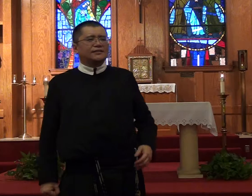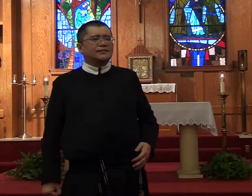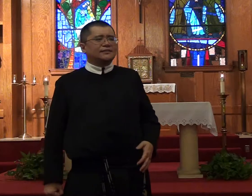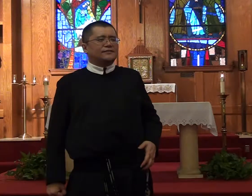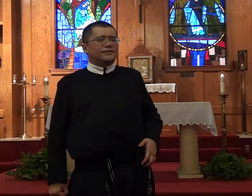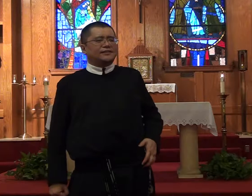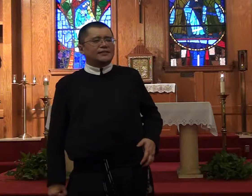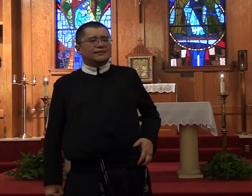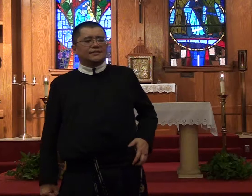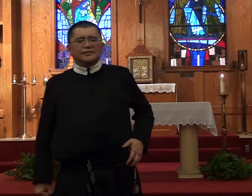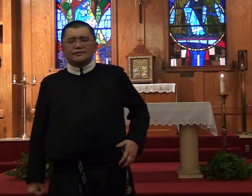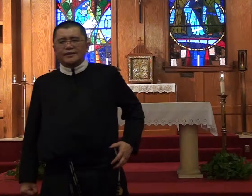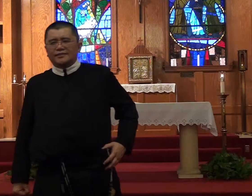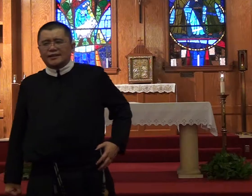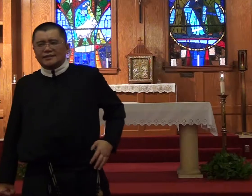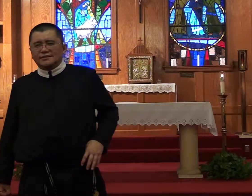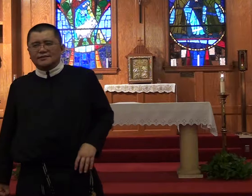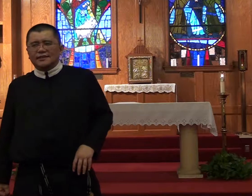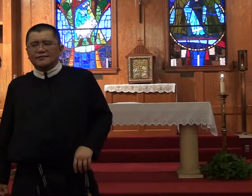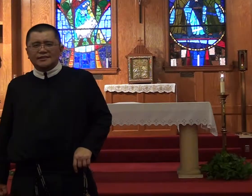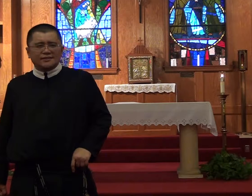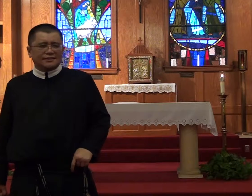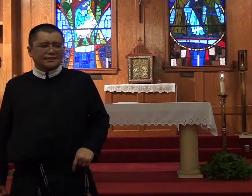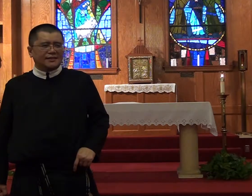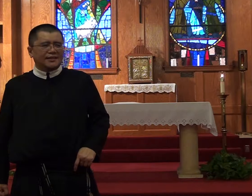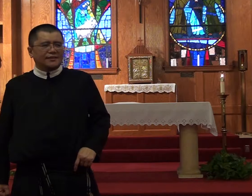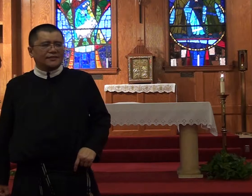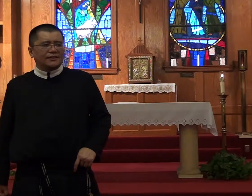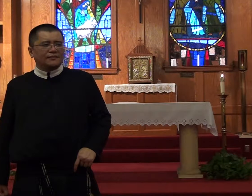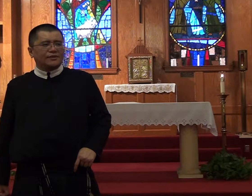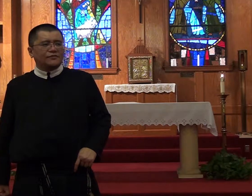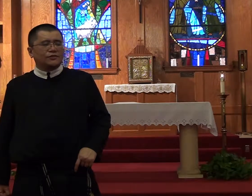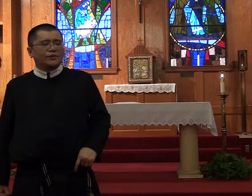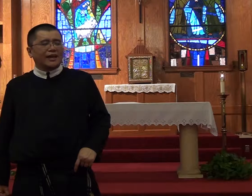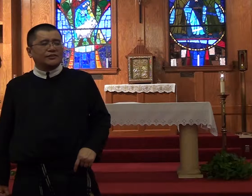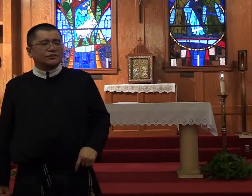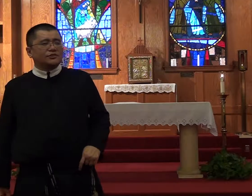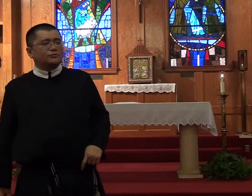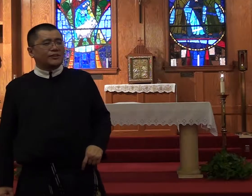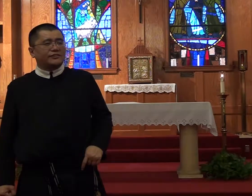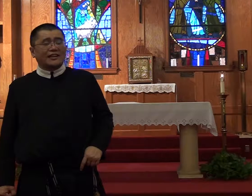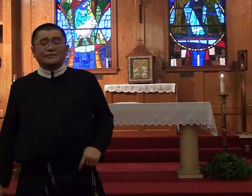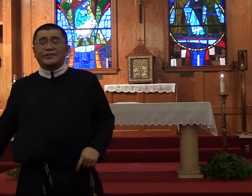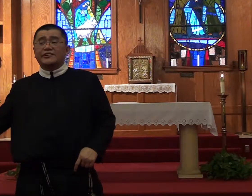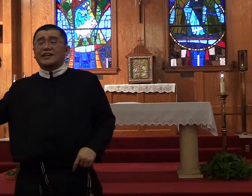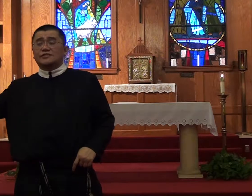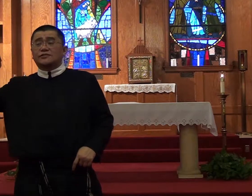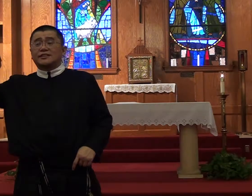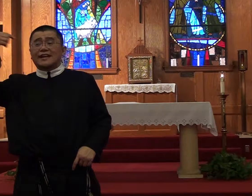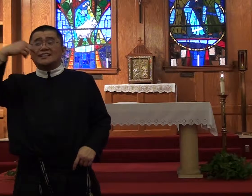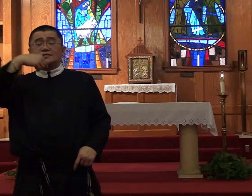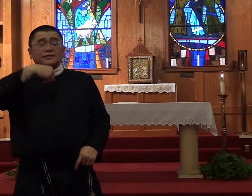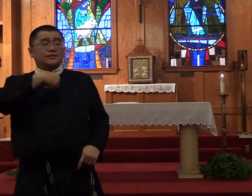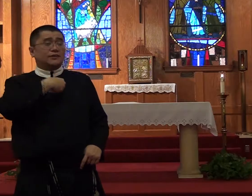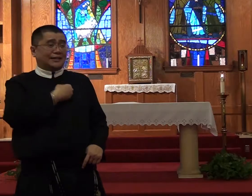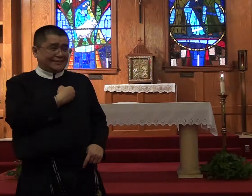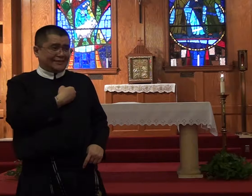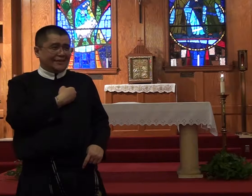is a free ticket into paradise, into heaven, isn't it? But before we enter into paradise, paradise already entered into us,